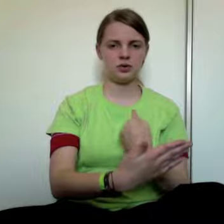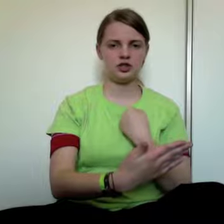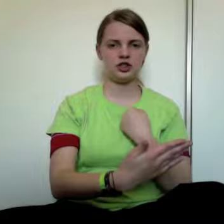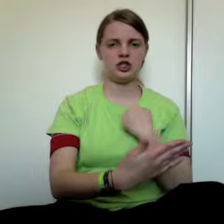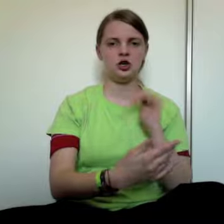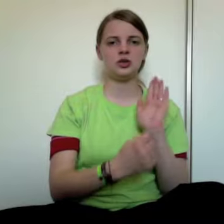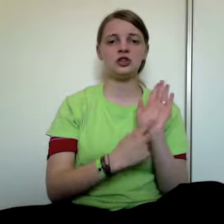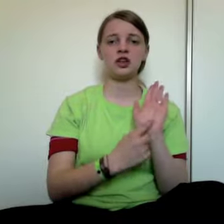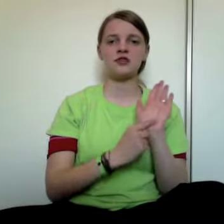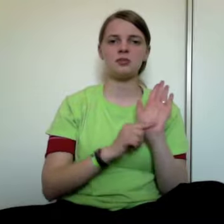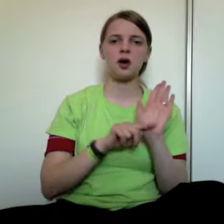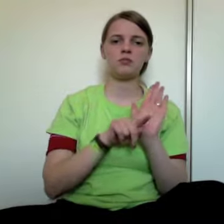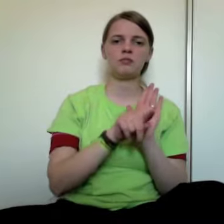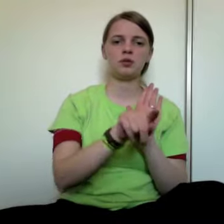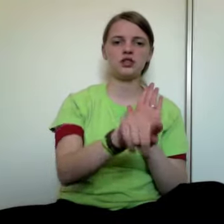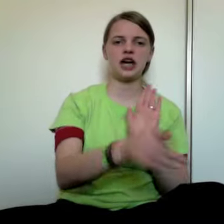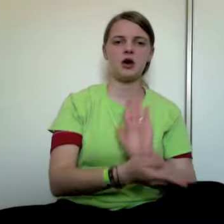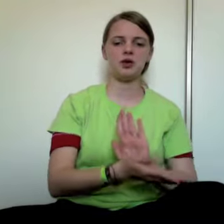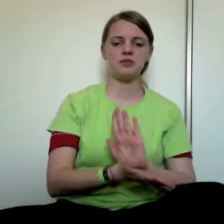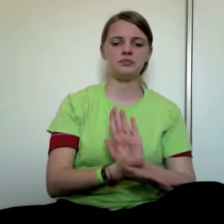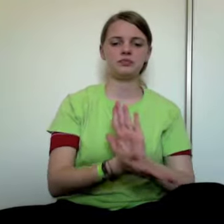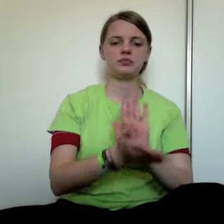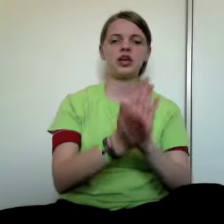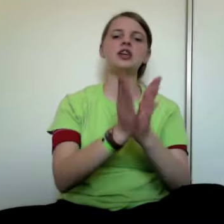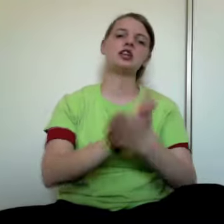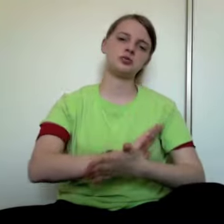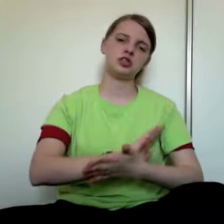to you, and then your left palm points outward, and then it switches.